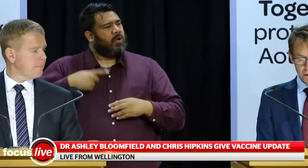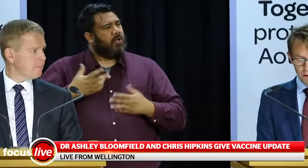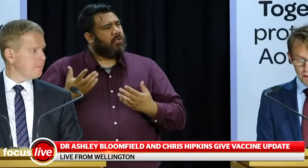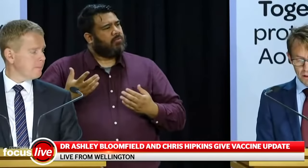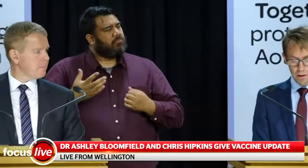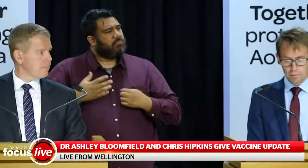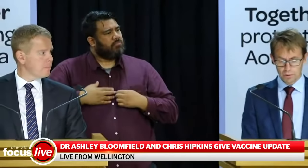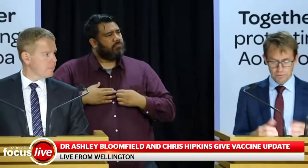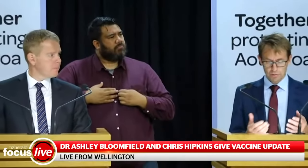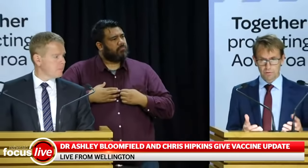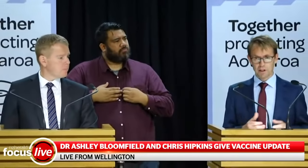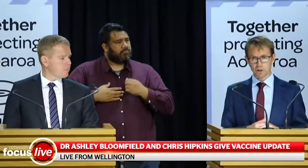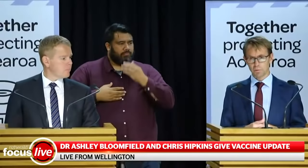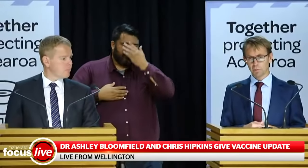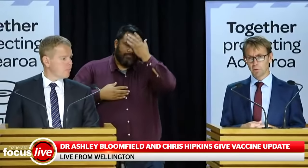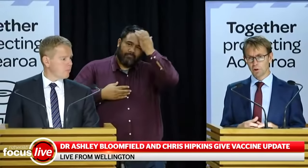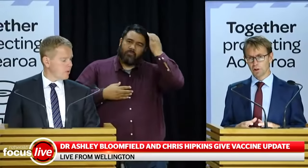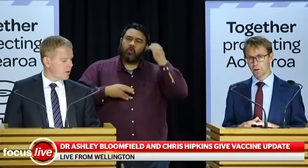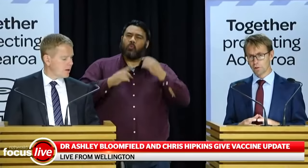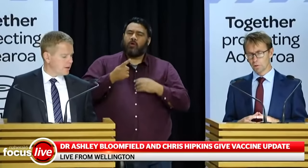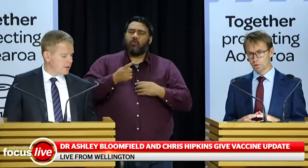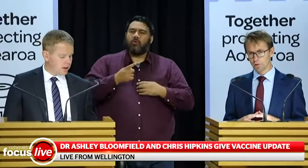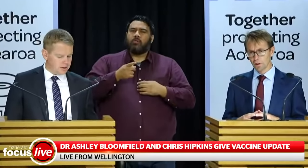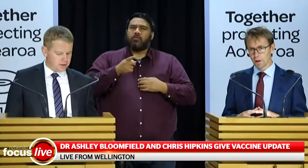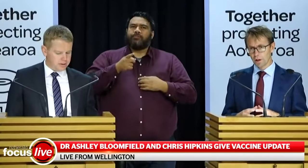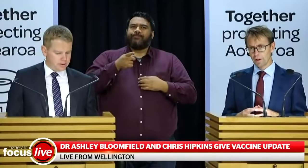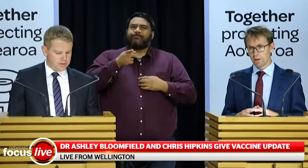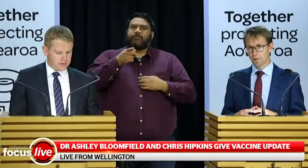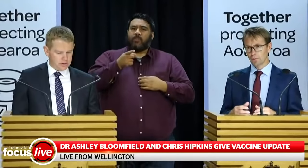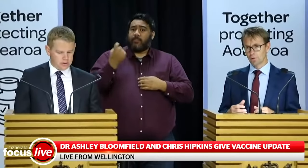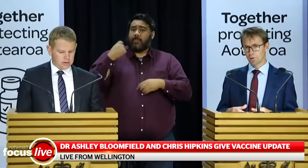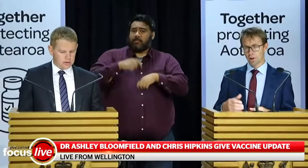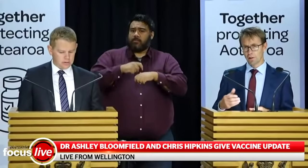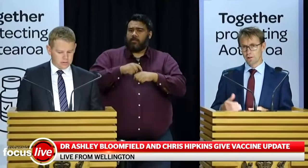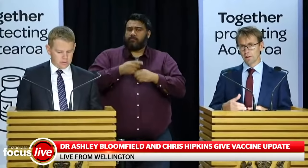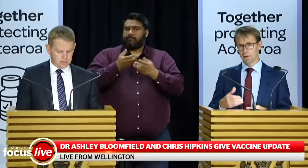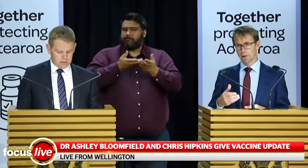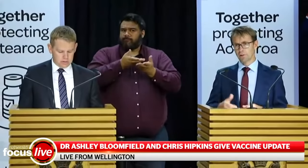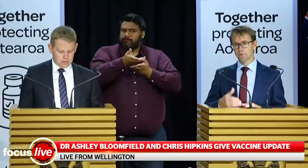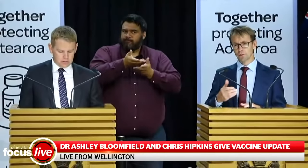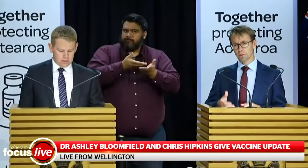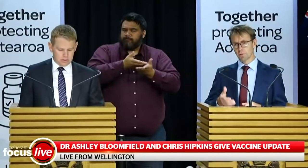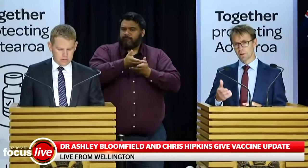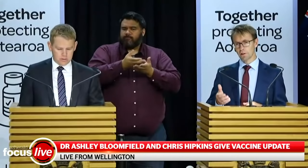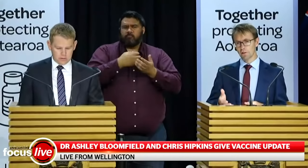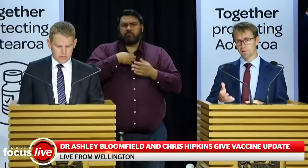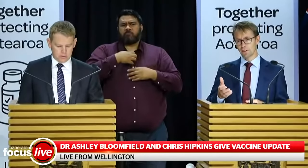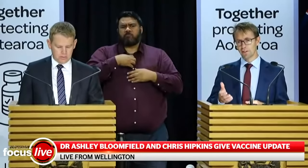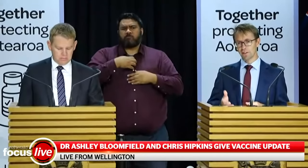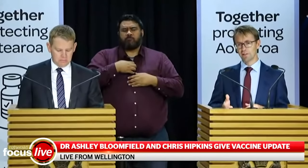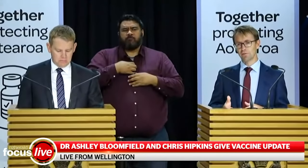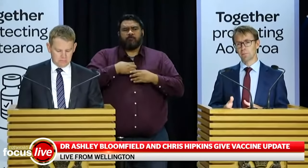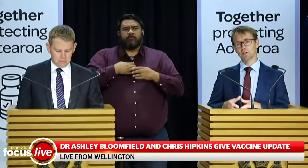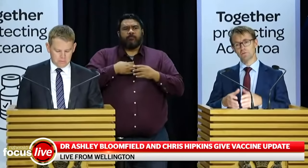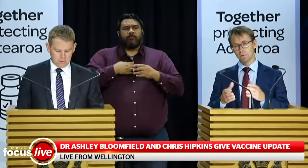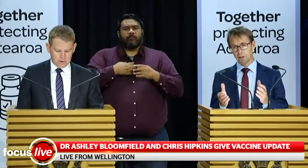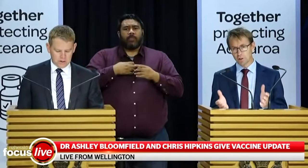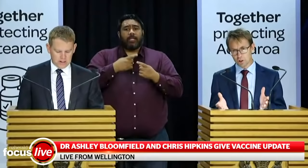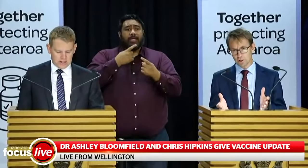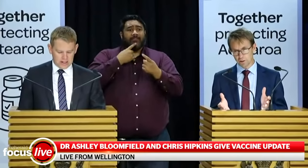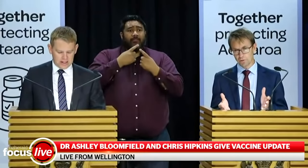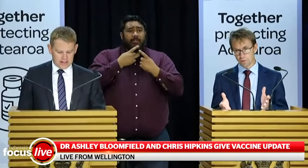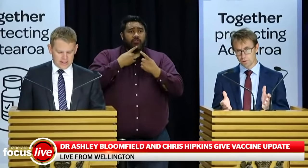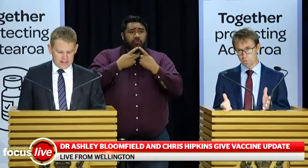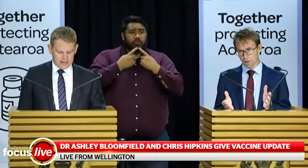One of the bits of information we were working on was that there was a difference between the information from